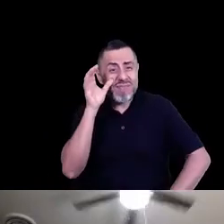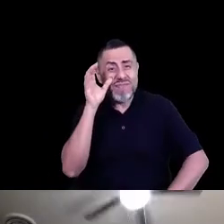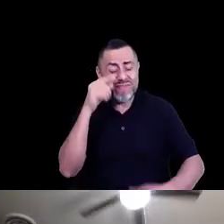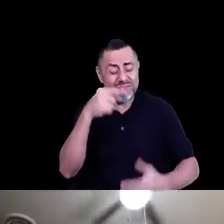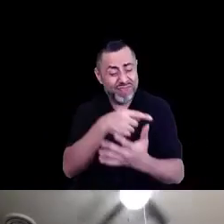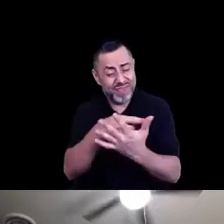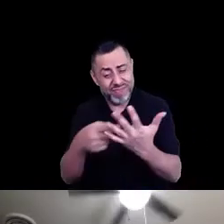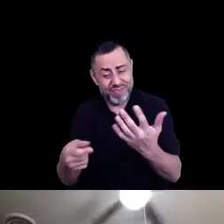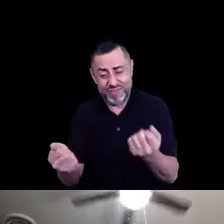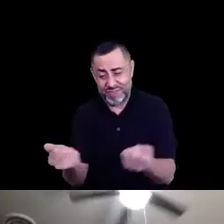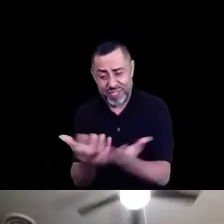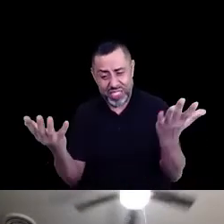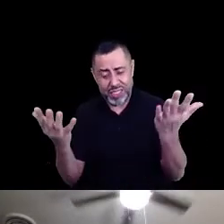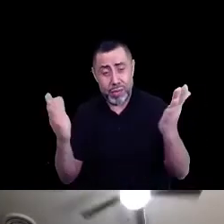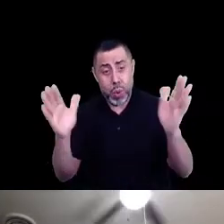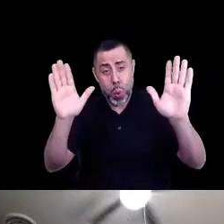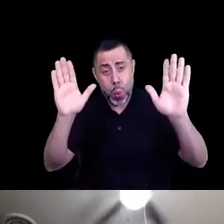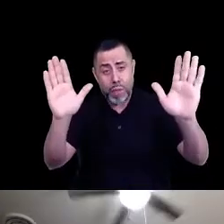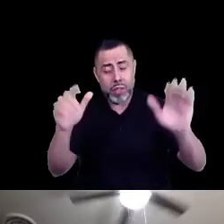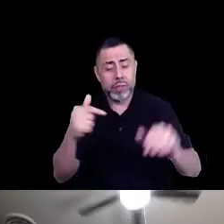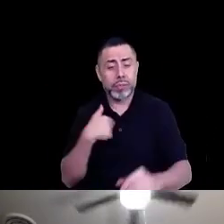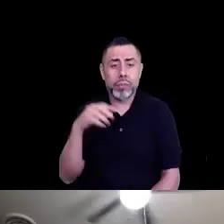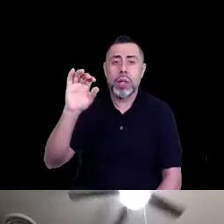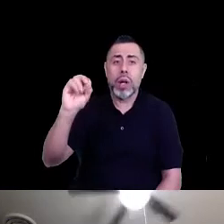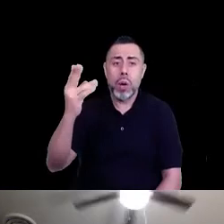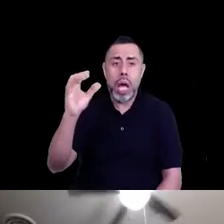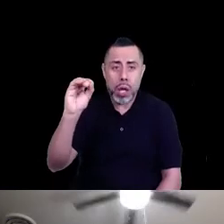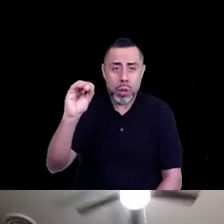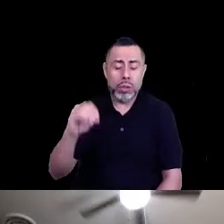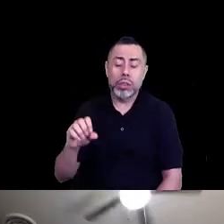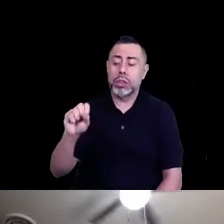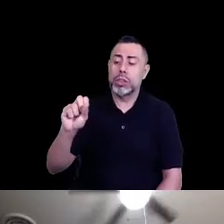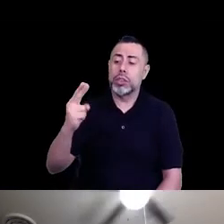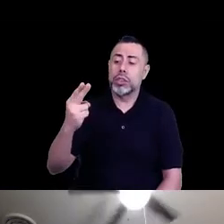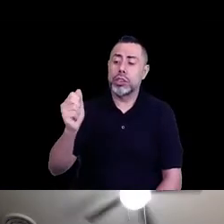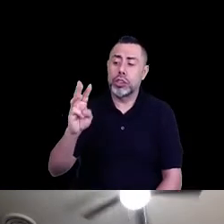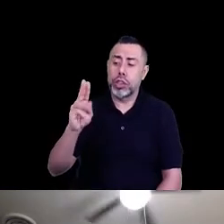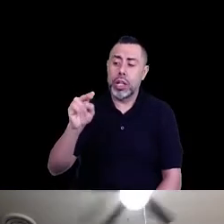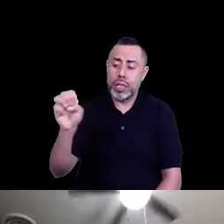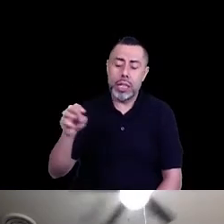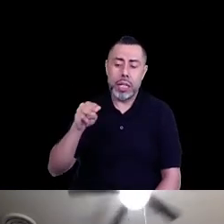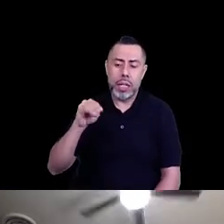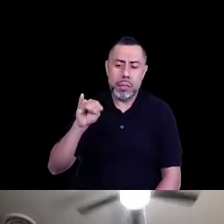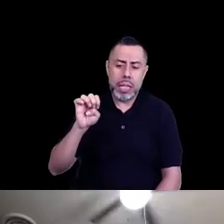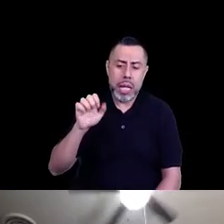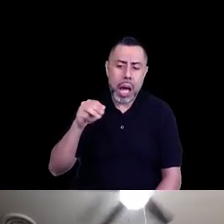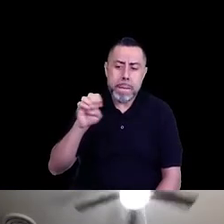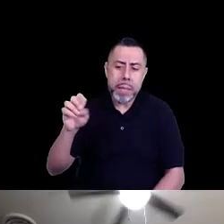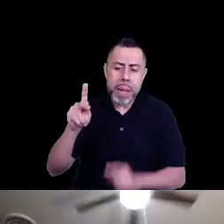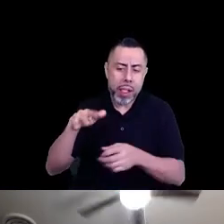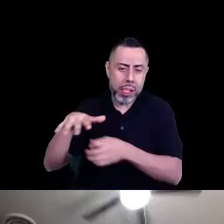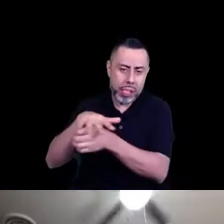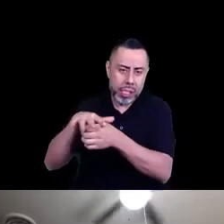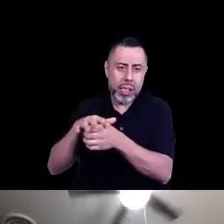from Ohio, Shawnee and the Miami people. And I'm glad you mentioned